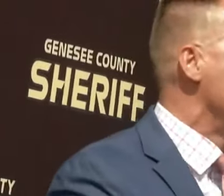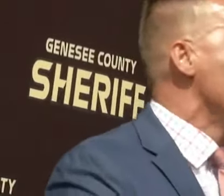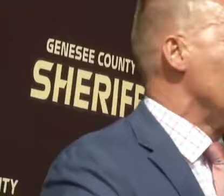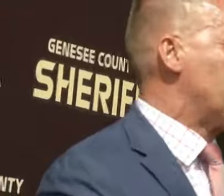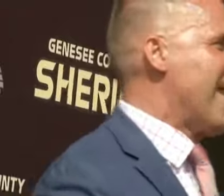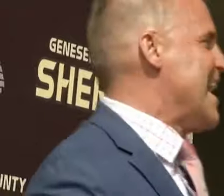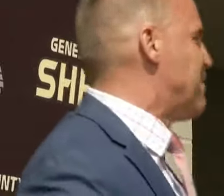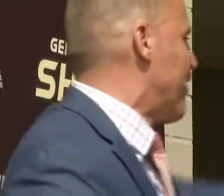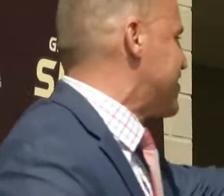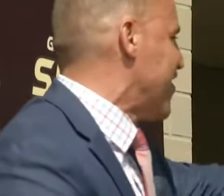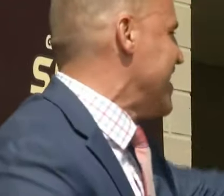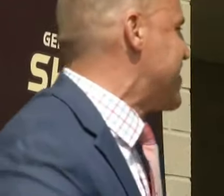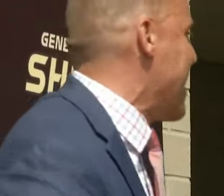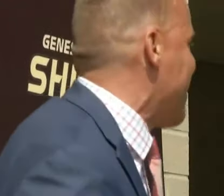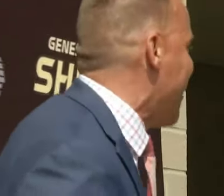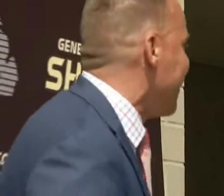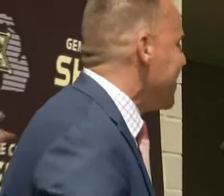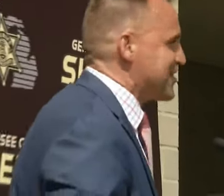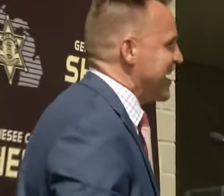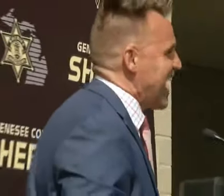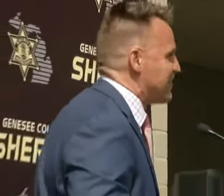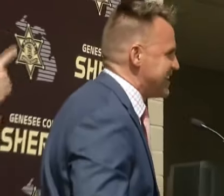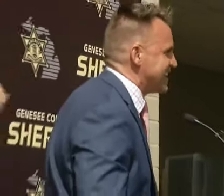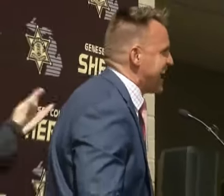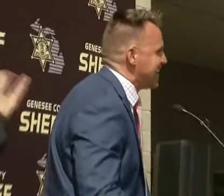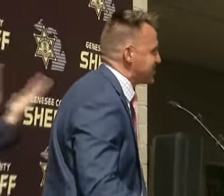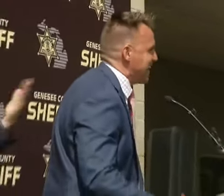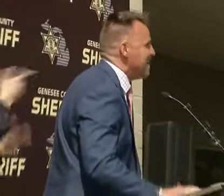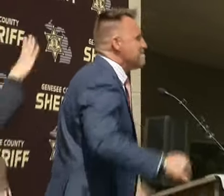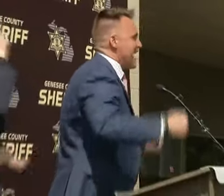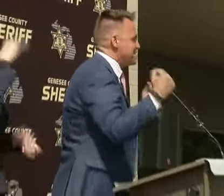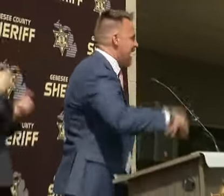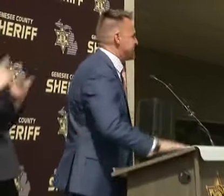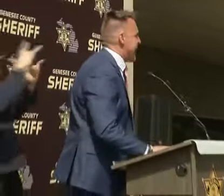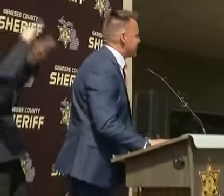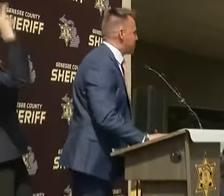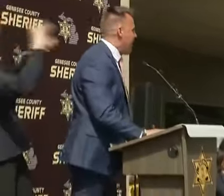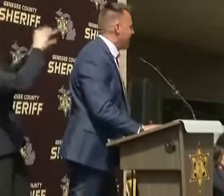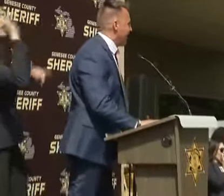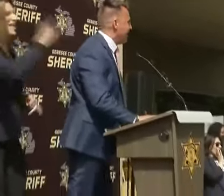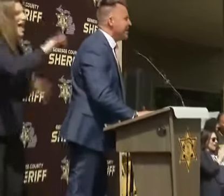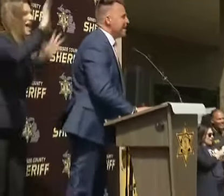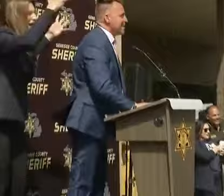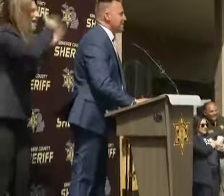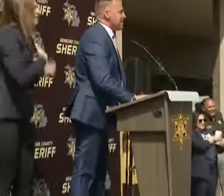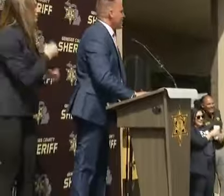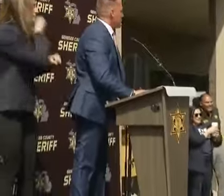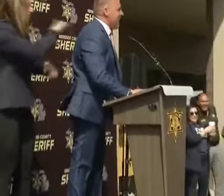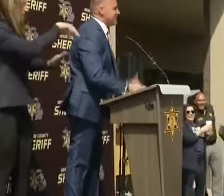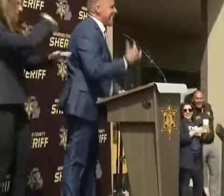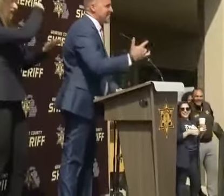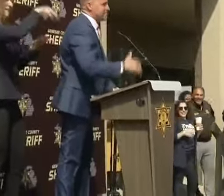the shoulder, greeting for Attorney General. She loves the attention. And my dance party,